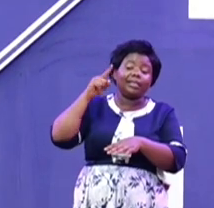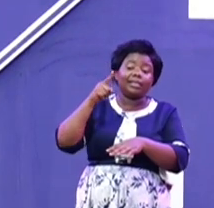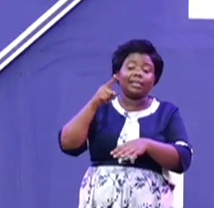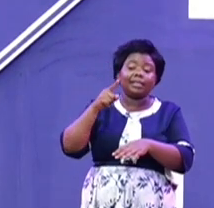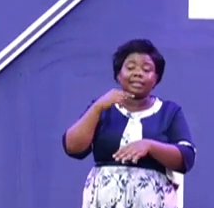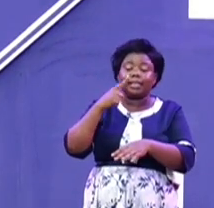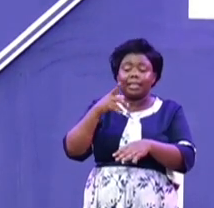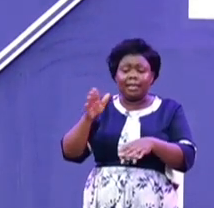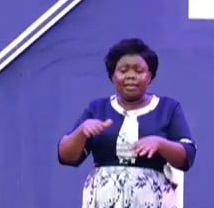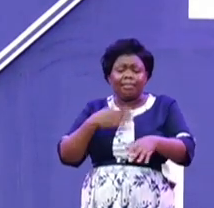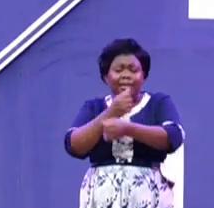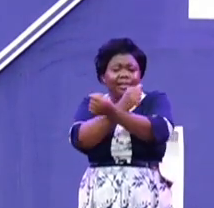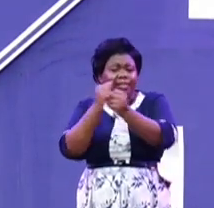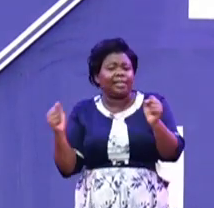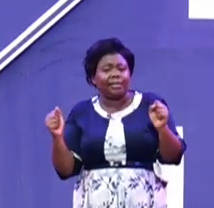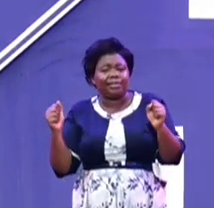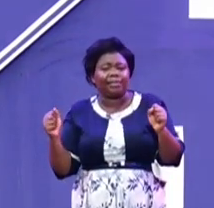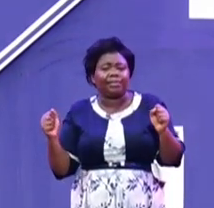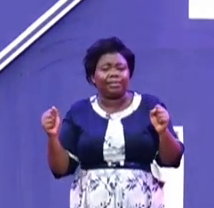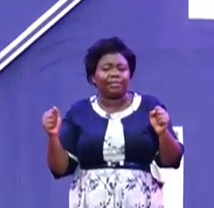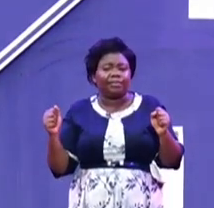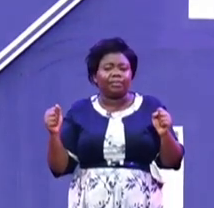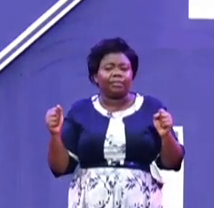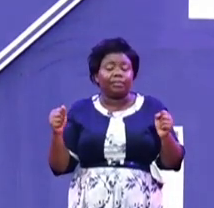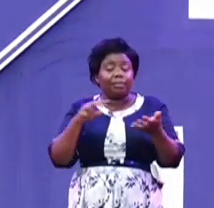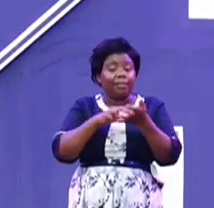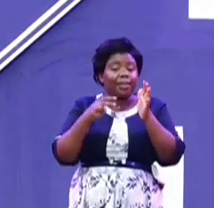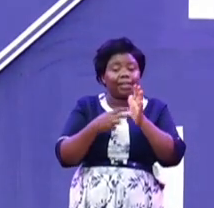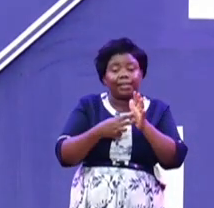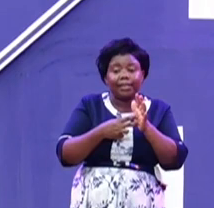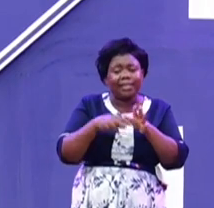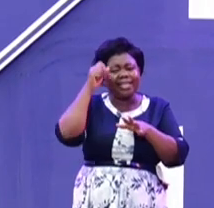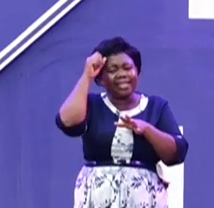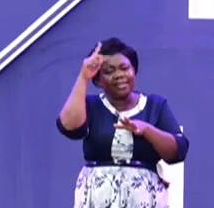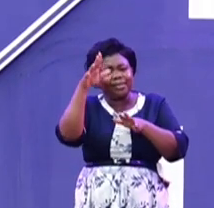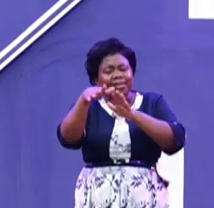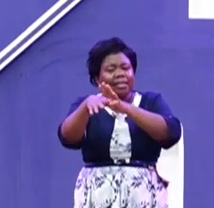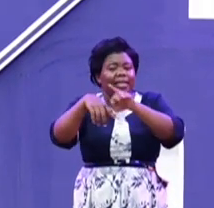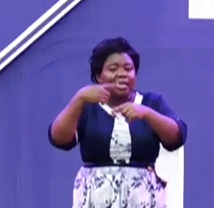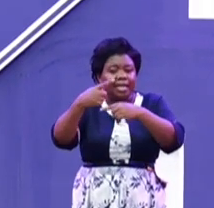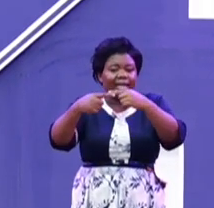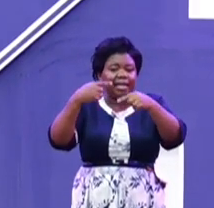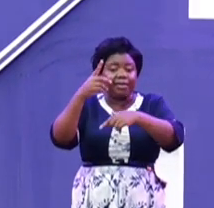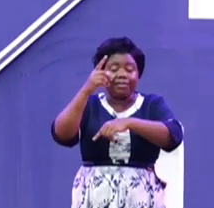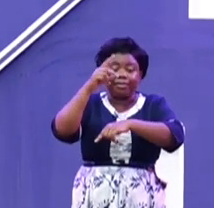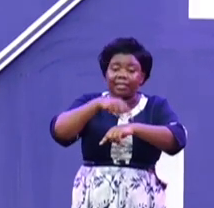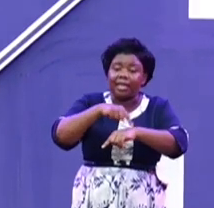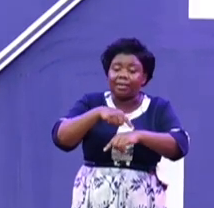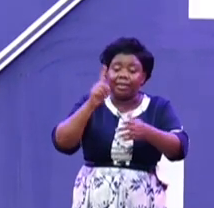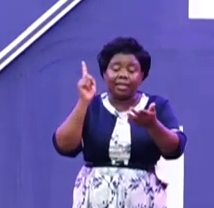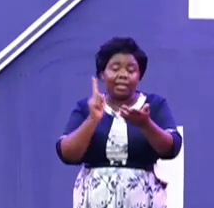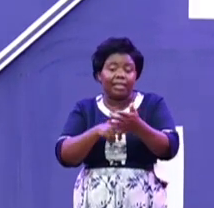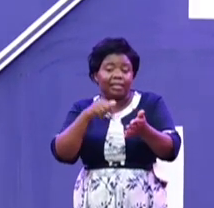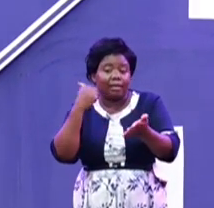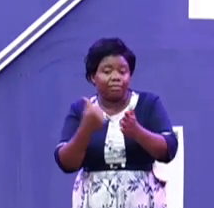mulokozi wange. When you hear him say that God is my savior, kitegeeza nti yakitegeera nti buli lwaba n'ekizibu gy'addukira.